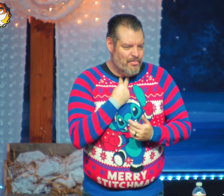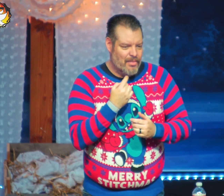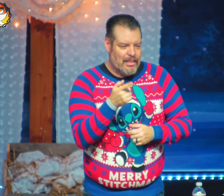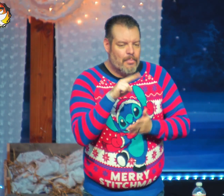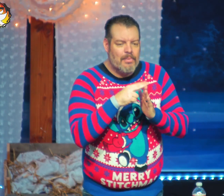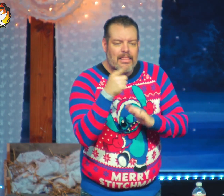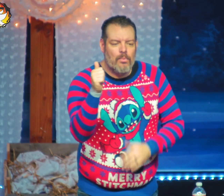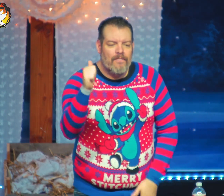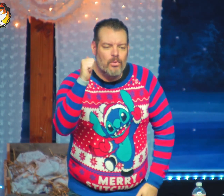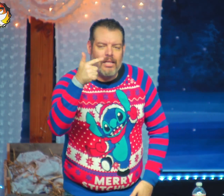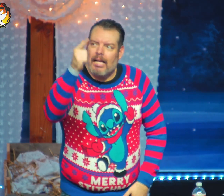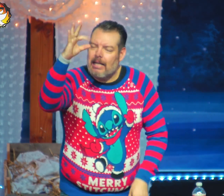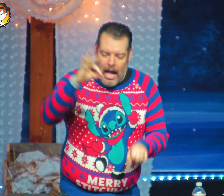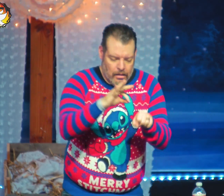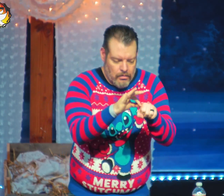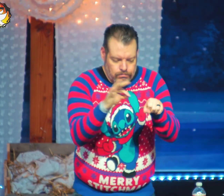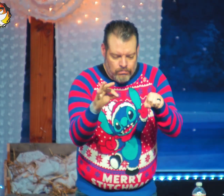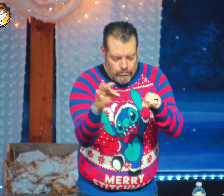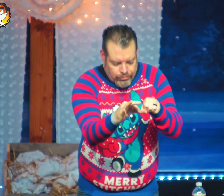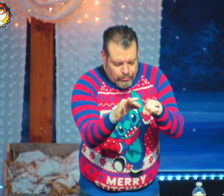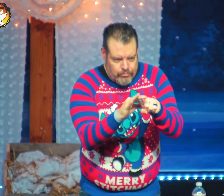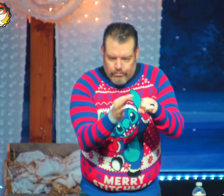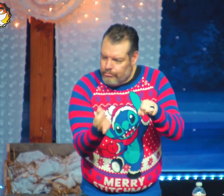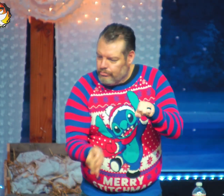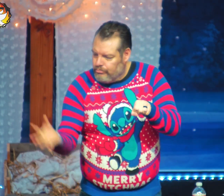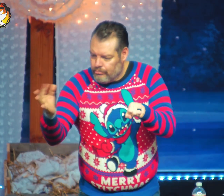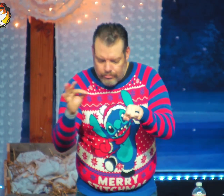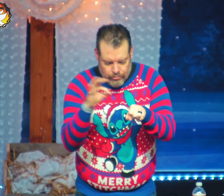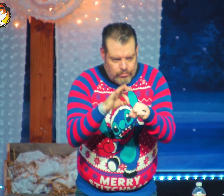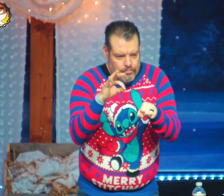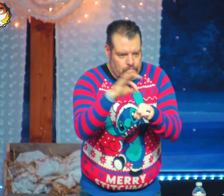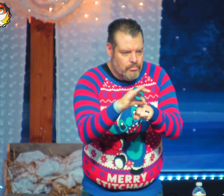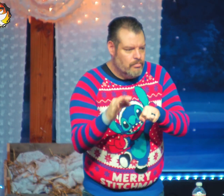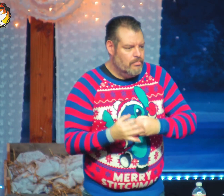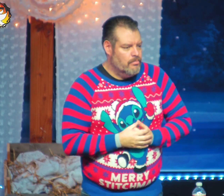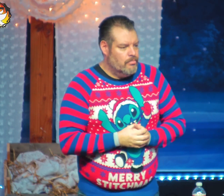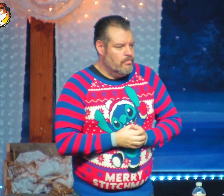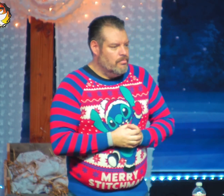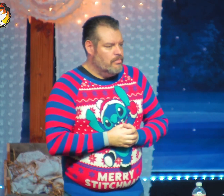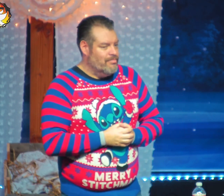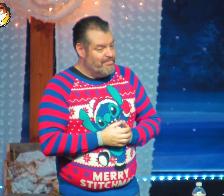You have to be able to rewire and get rid of things that don't belong to God. And the people who